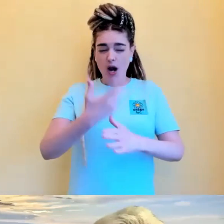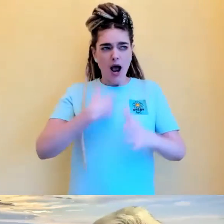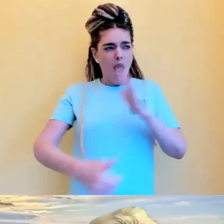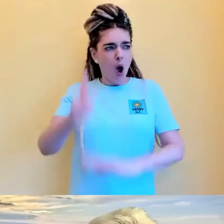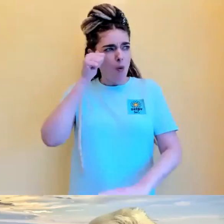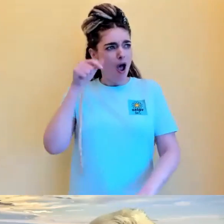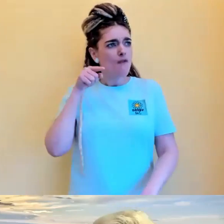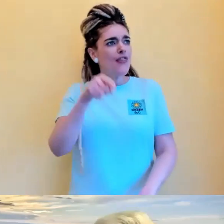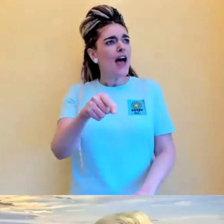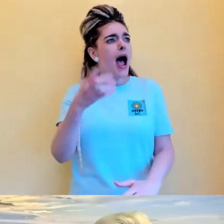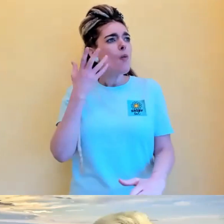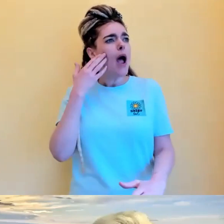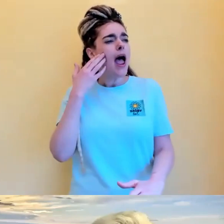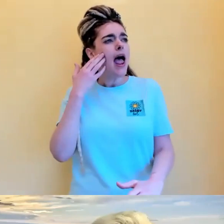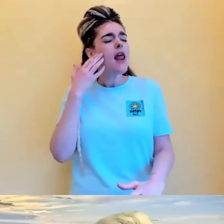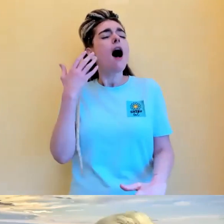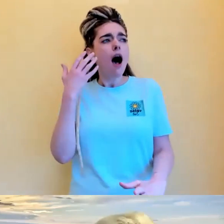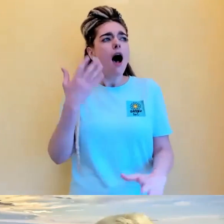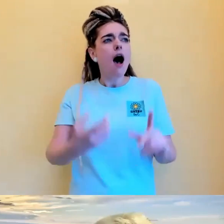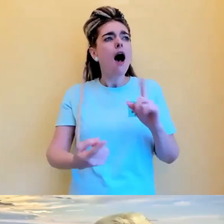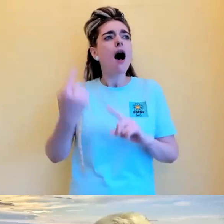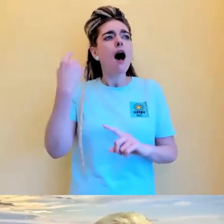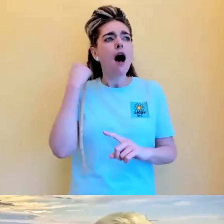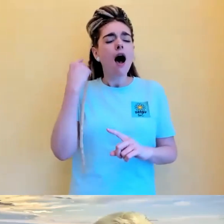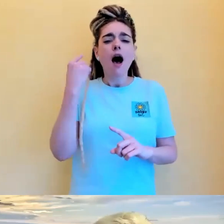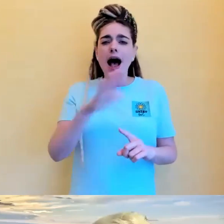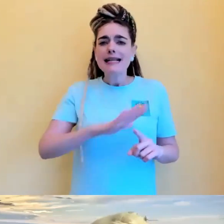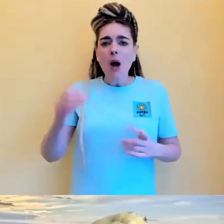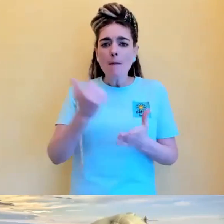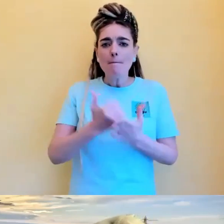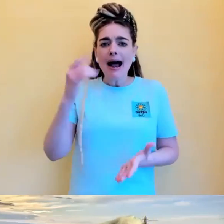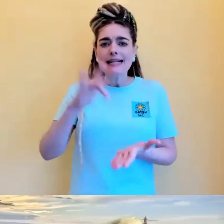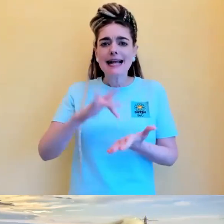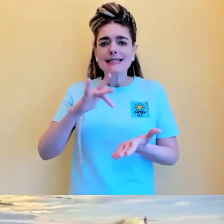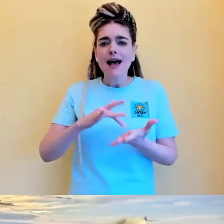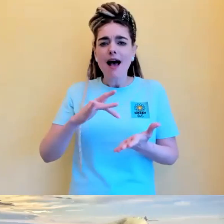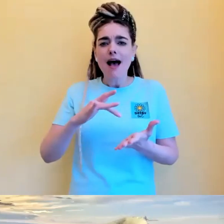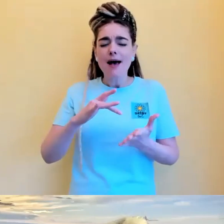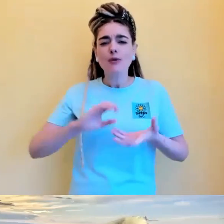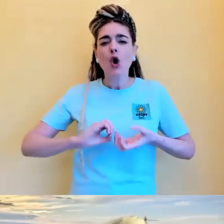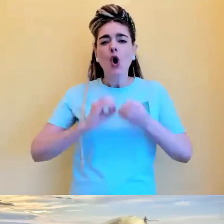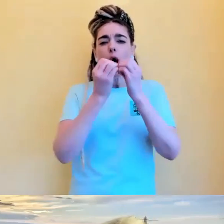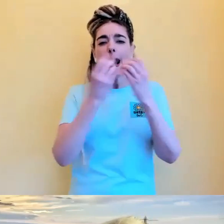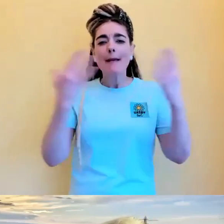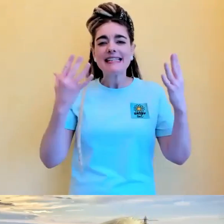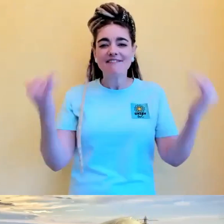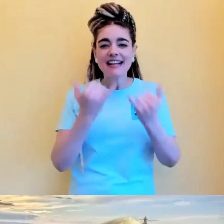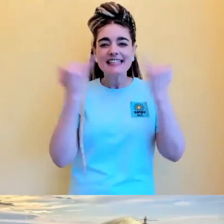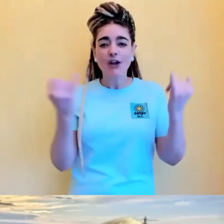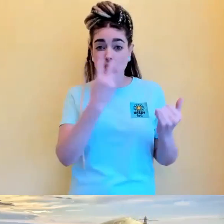when I attended the Unlimited Festival in the Southbank Centre in 2016. There